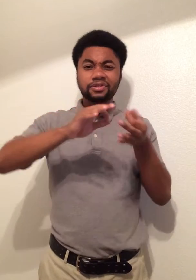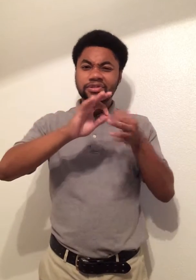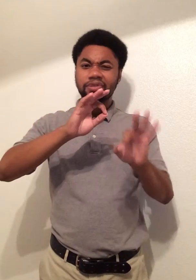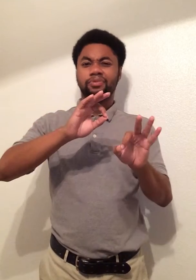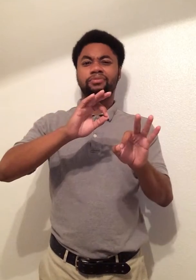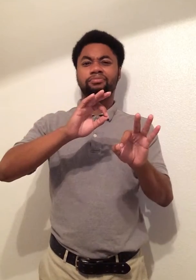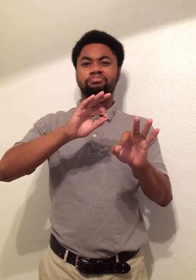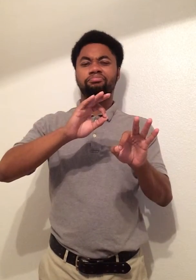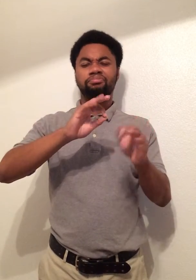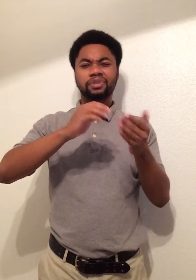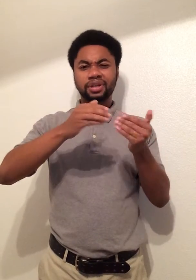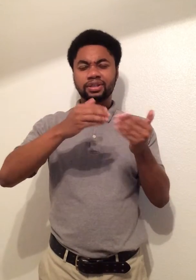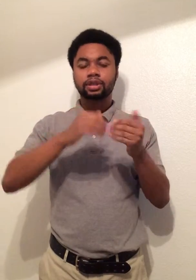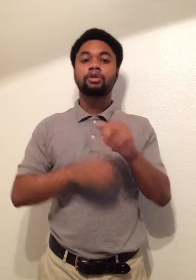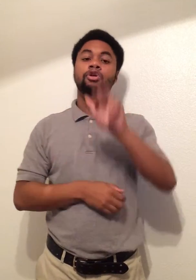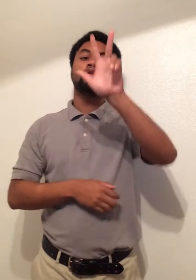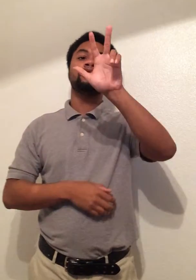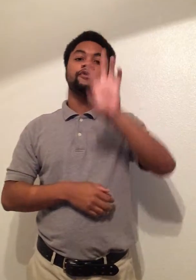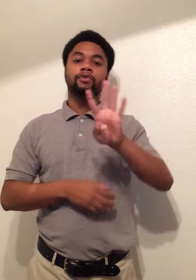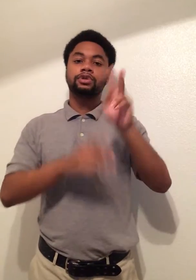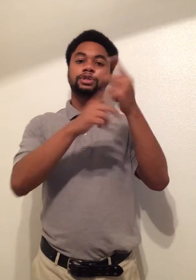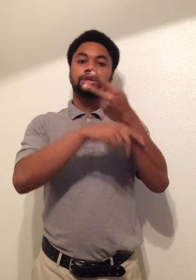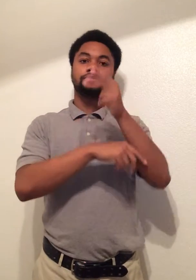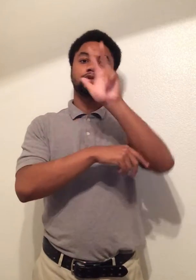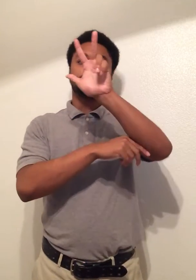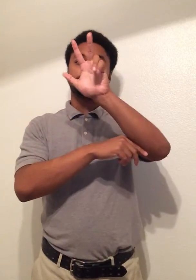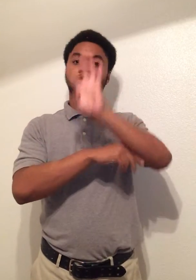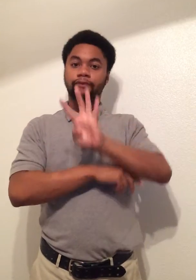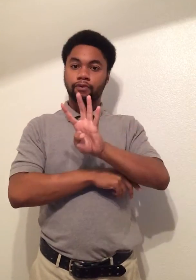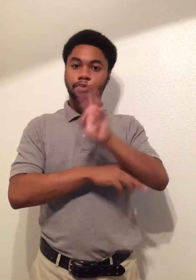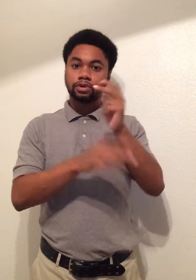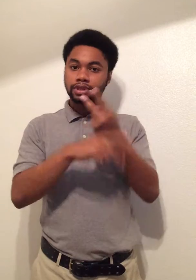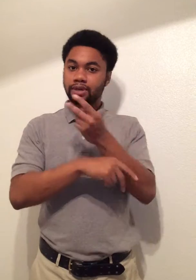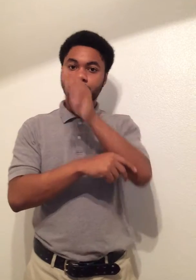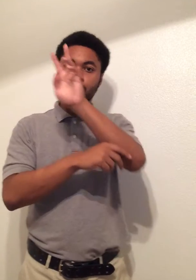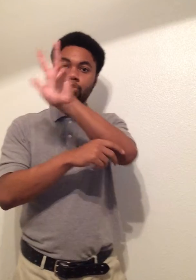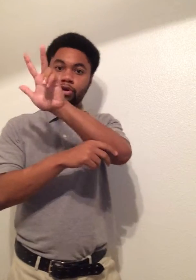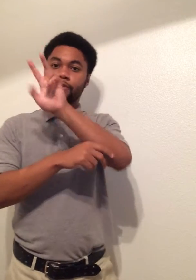3/4 times 3/4 times 3/4.